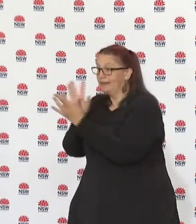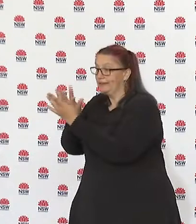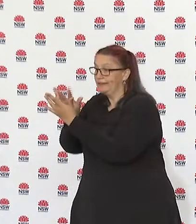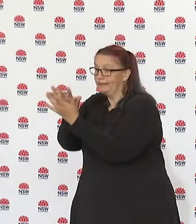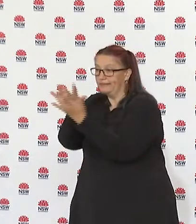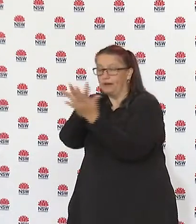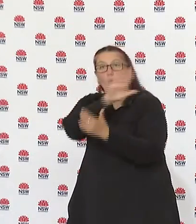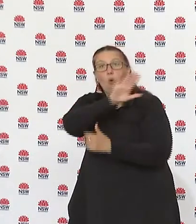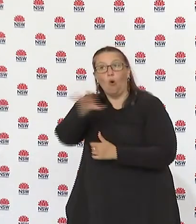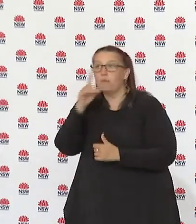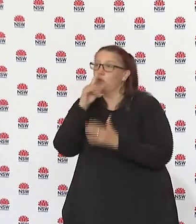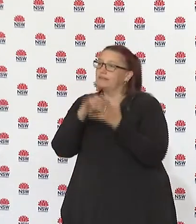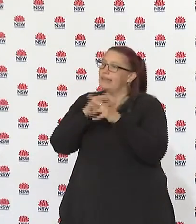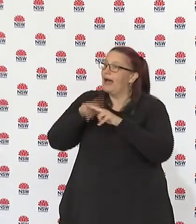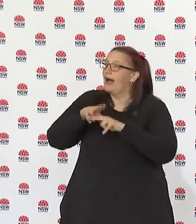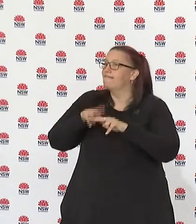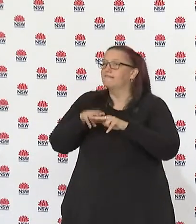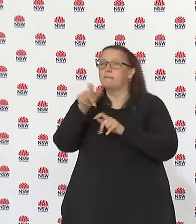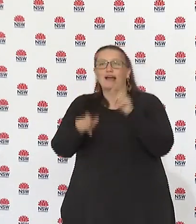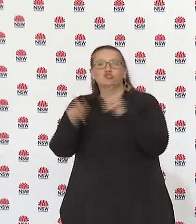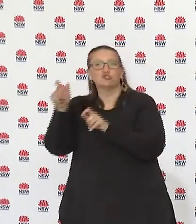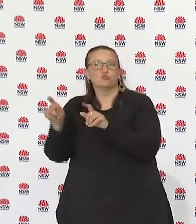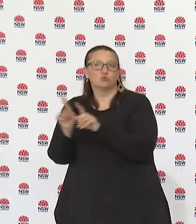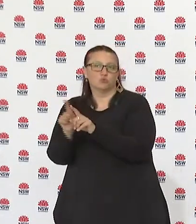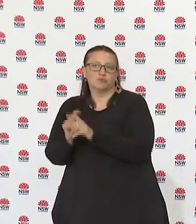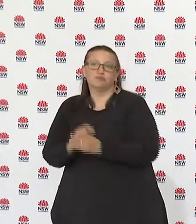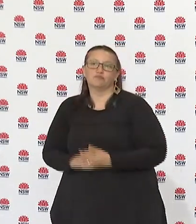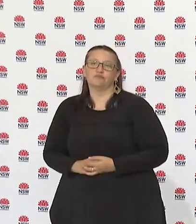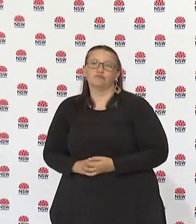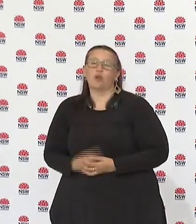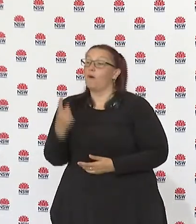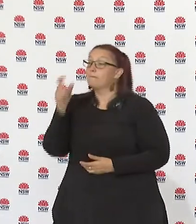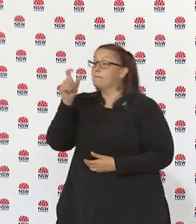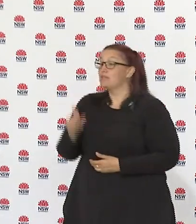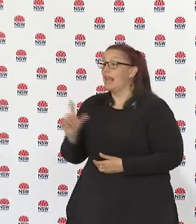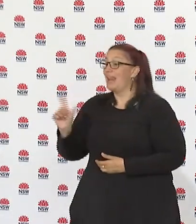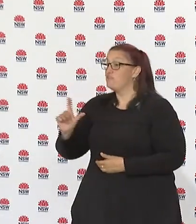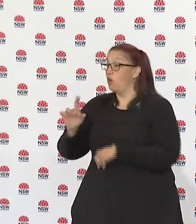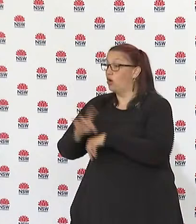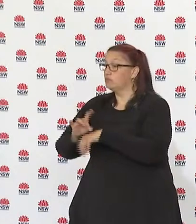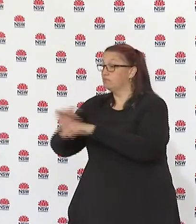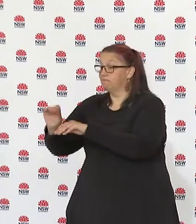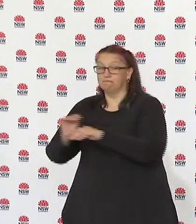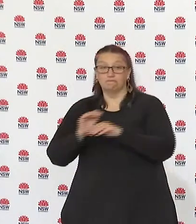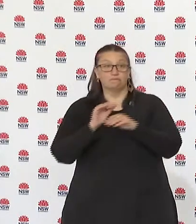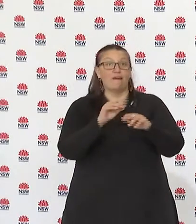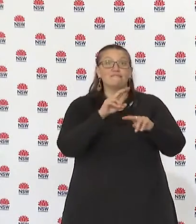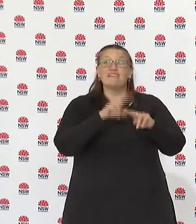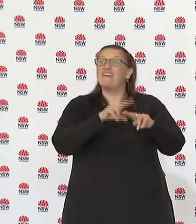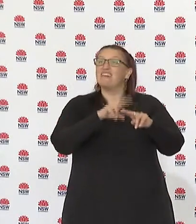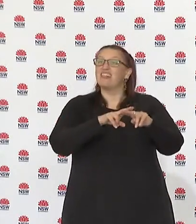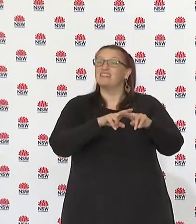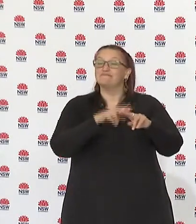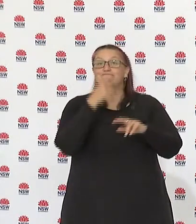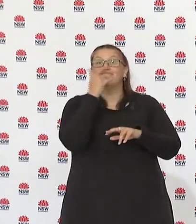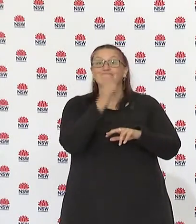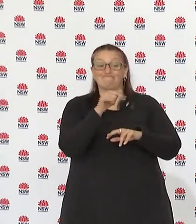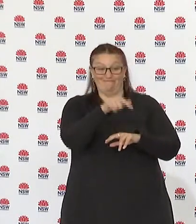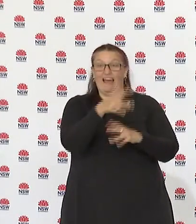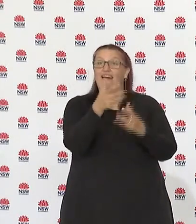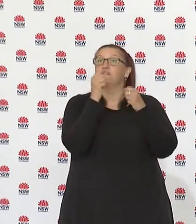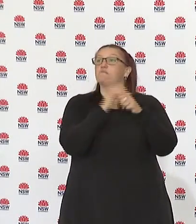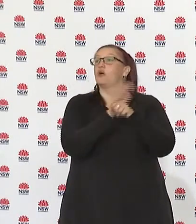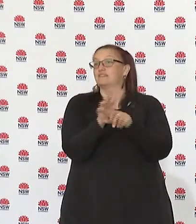contacts. The patient was also transferred from Liverpool Hospital to Fairfield Hospital from one of the wards, has also tested